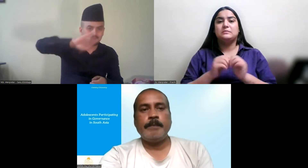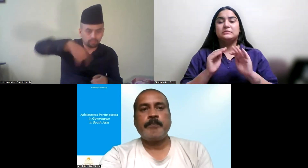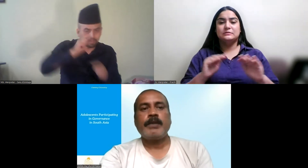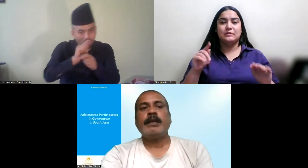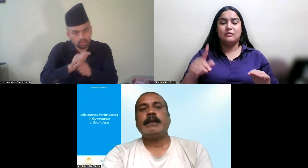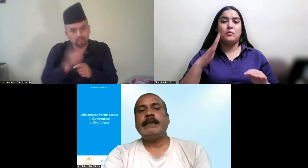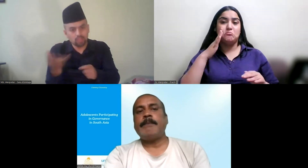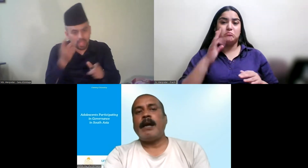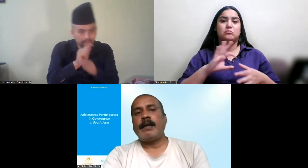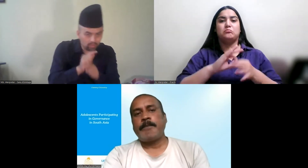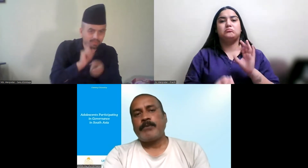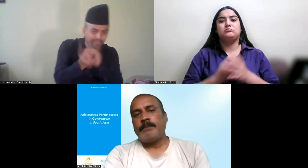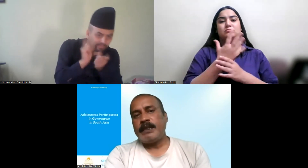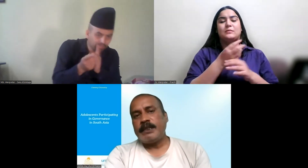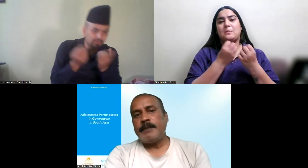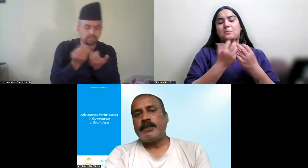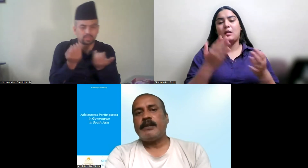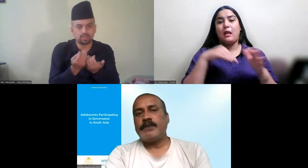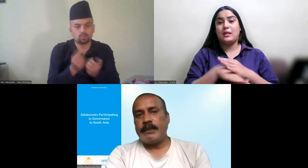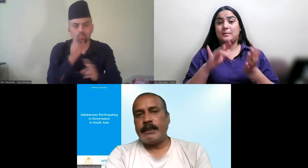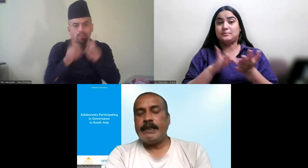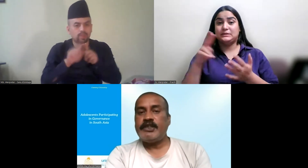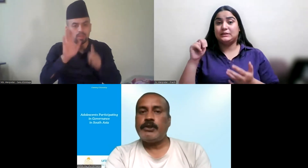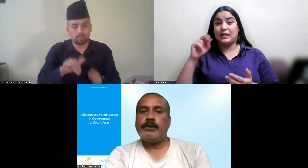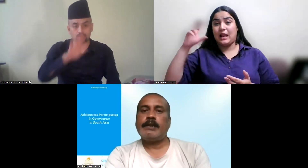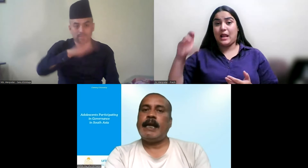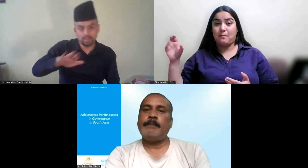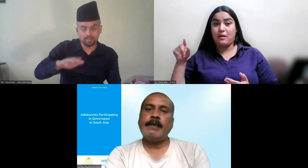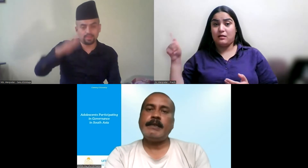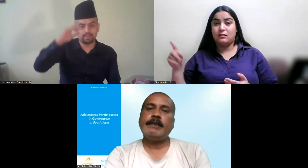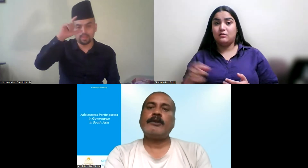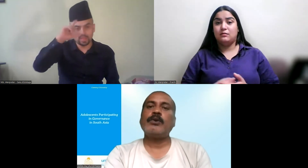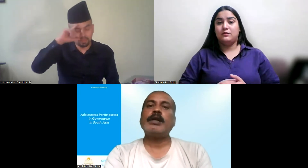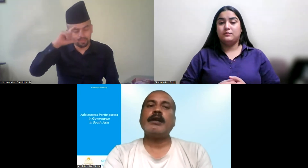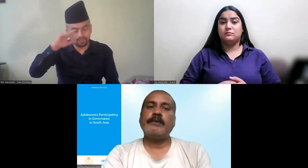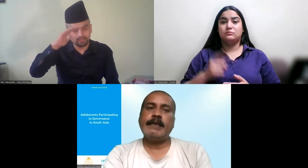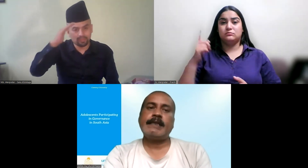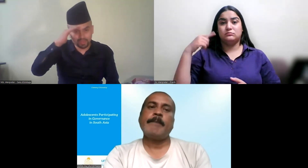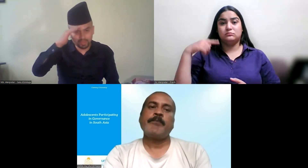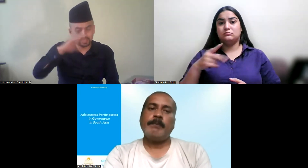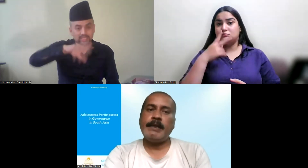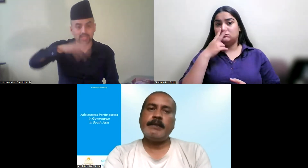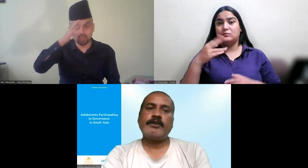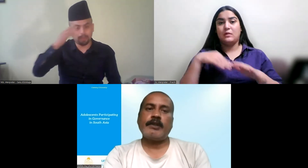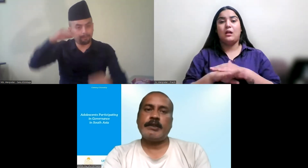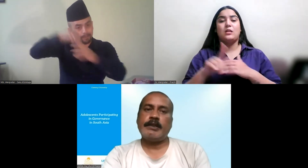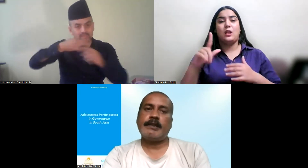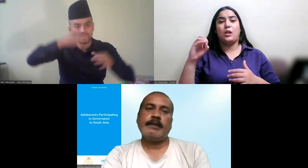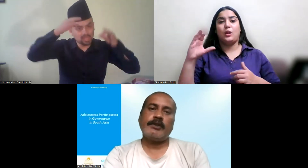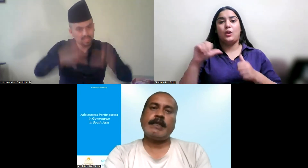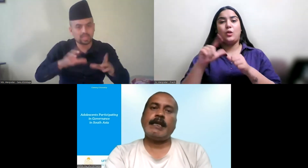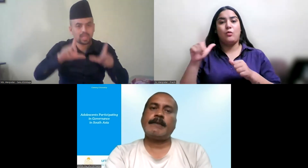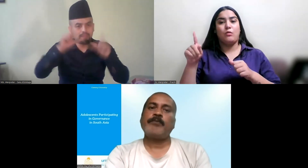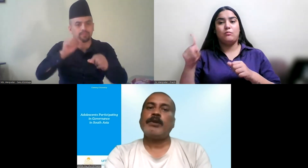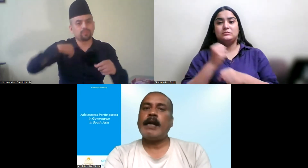more. In Nepal, participation of children ensured and mandated in local governance to various structures,